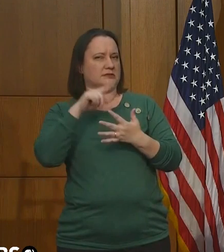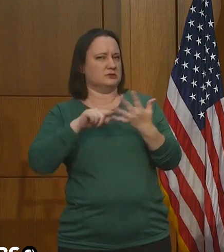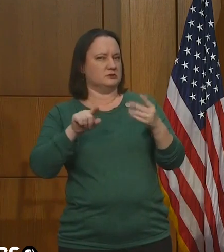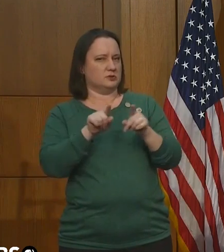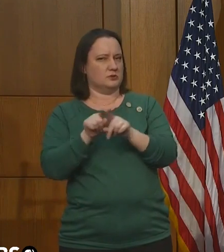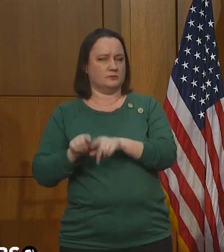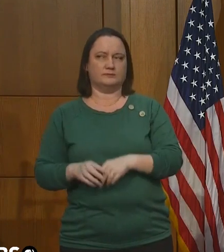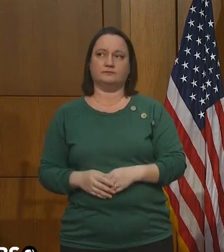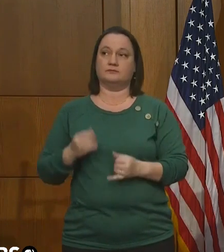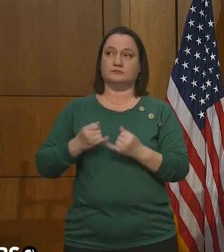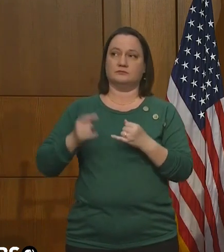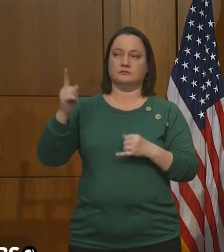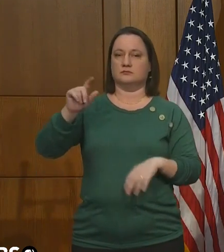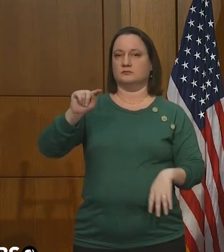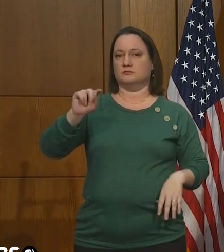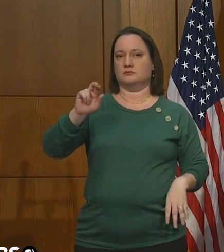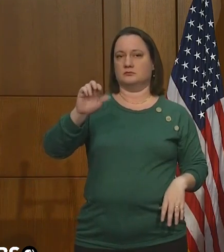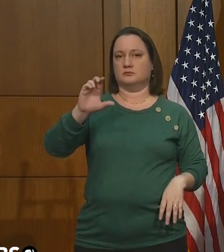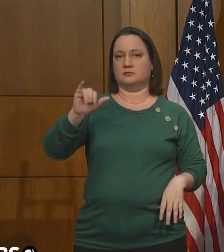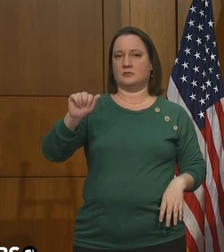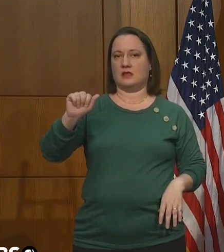Tracy Agnew with the Suffolk News Herald.